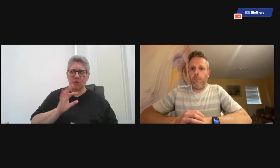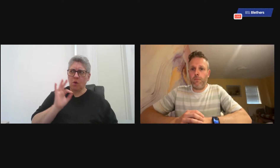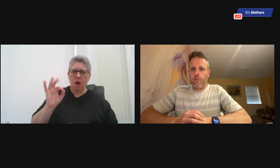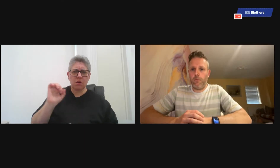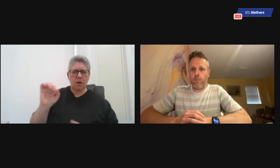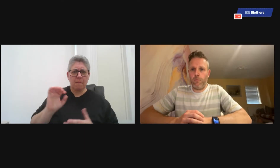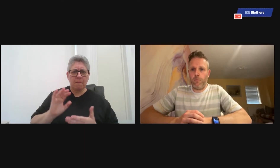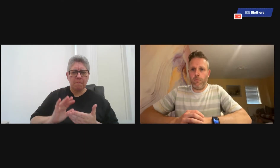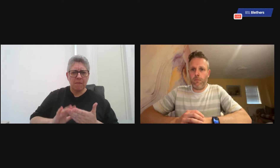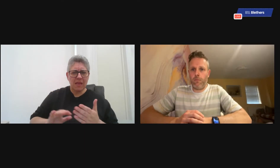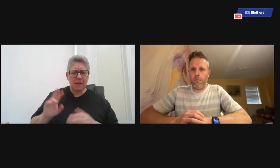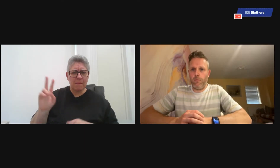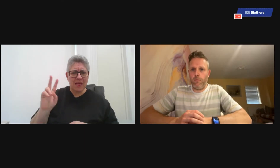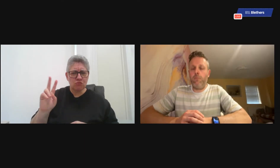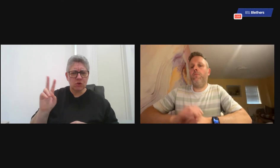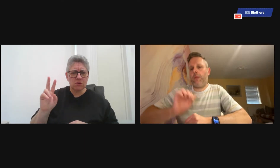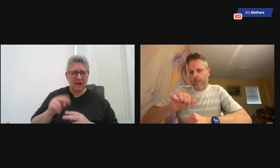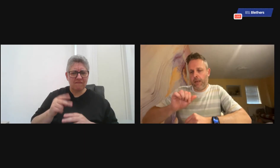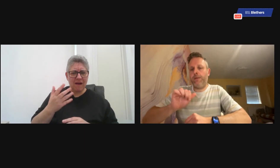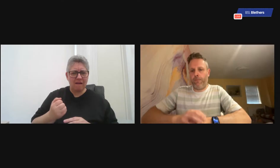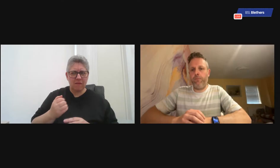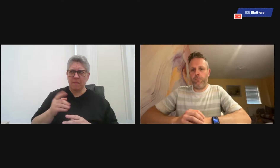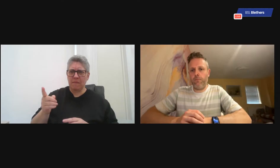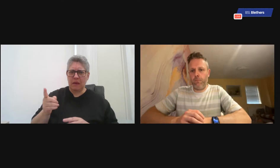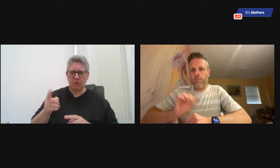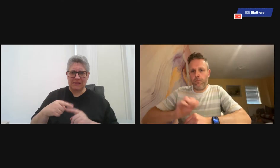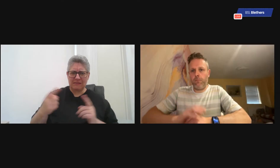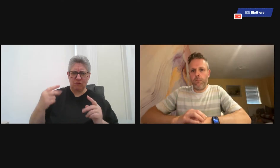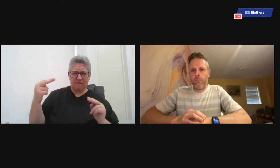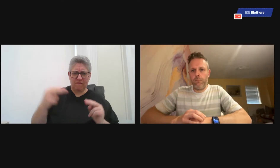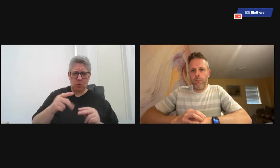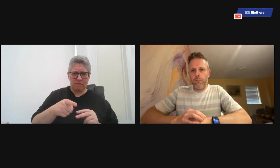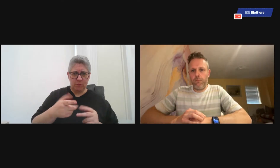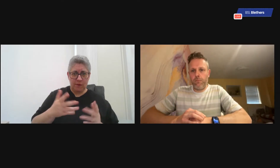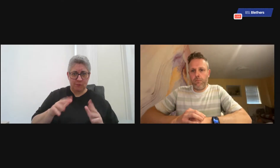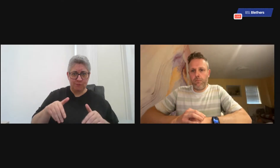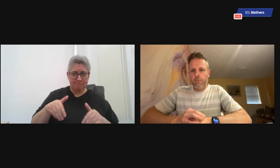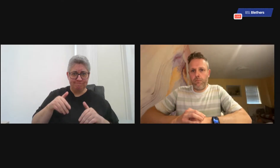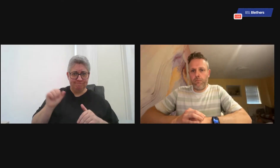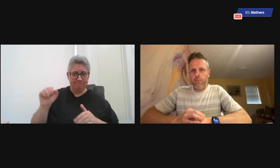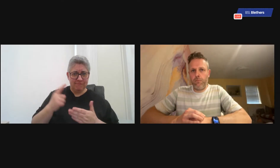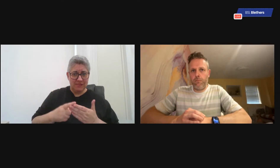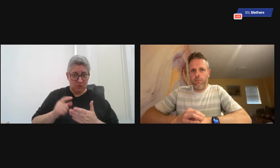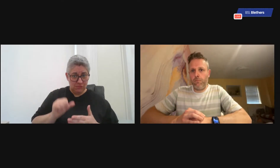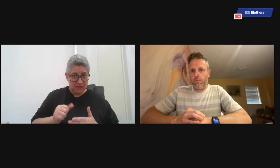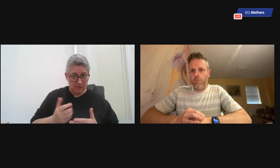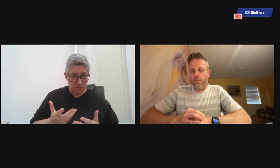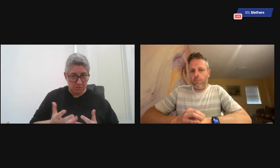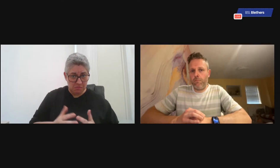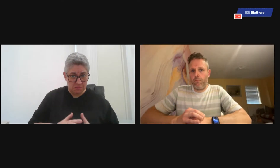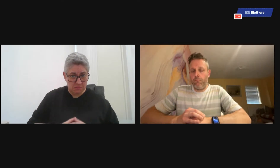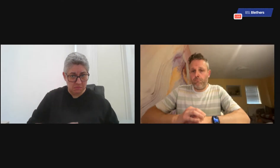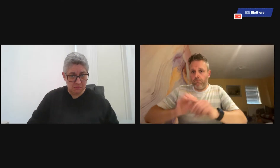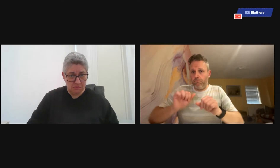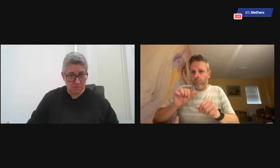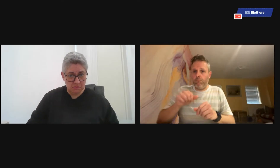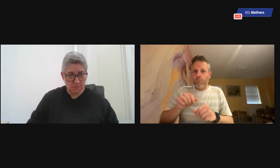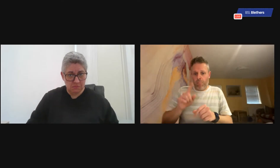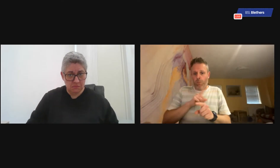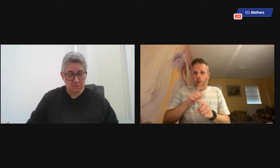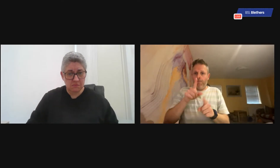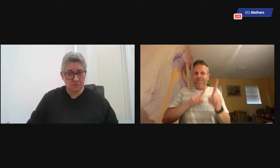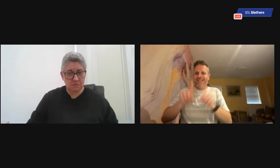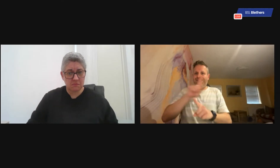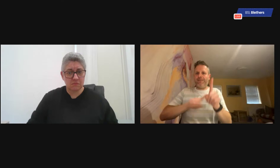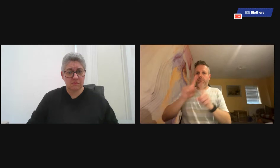And do the children sometimes move school? I mean, do you have to ask for parents' permission if they're going to be moved to, and perhaps